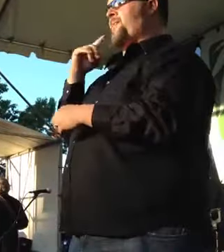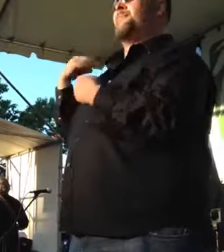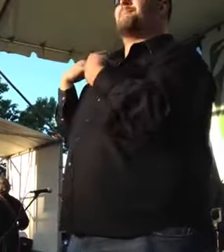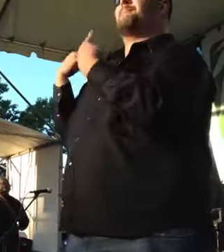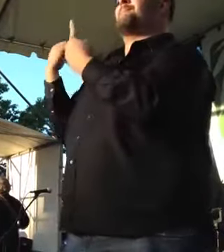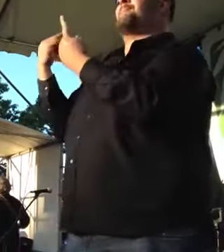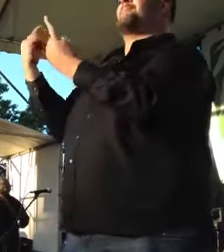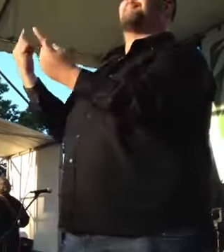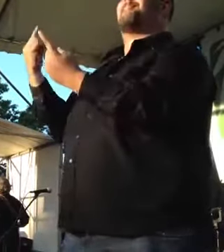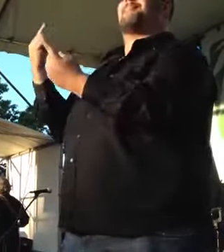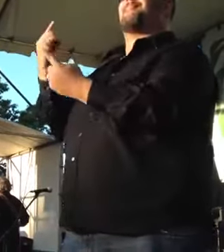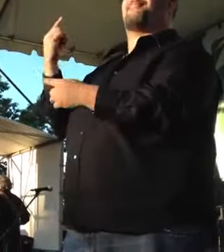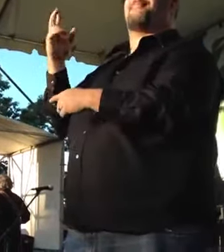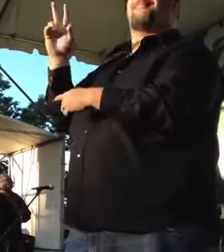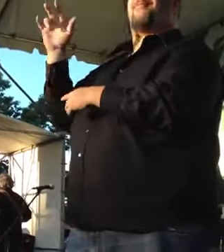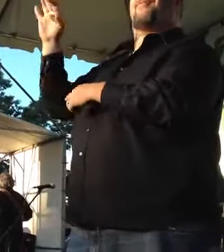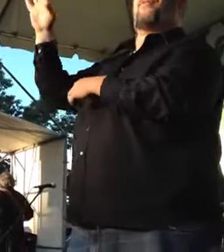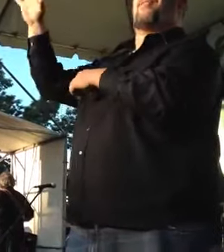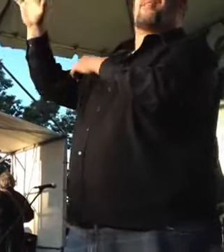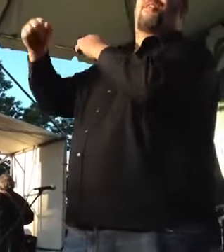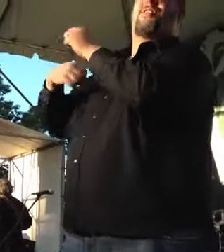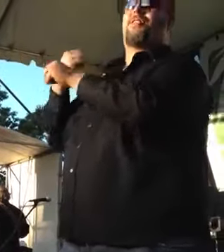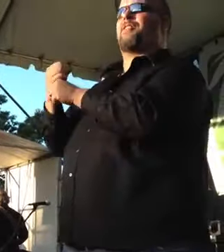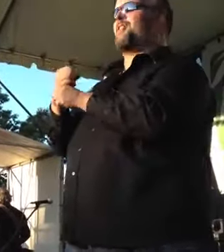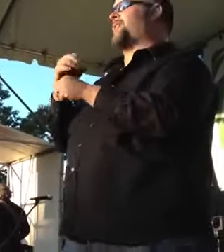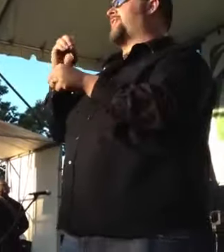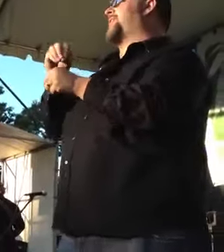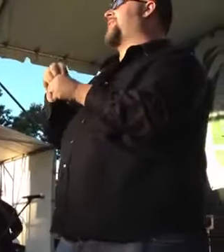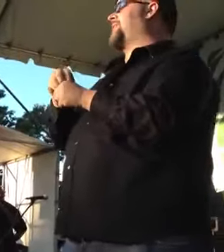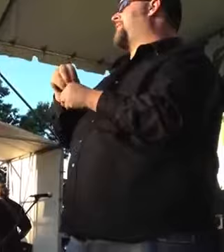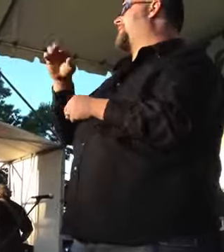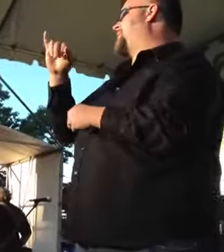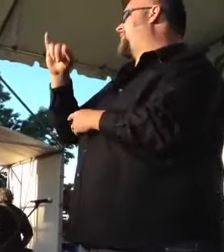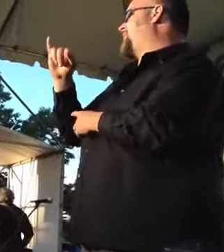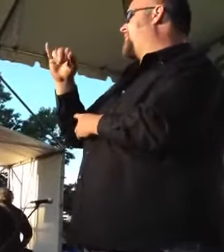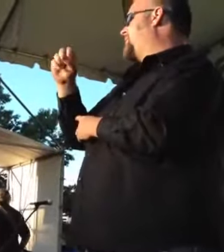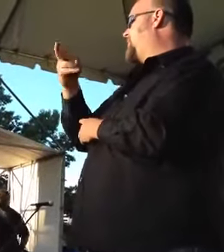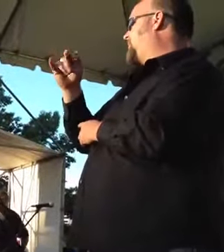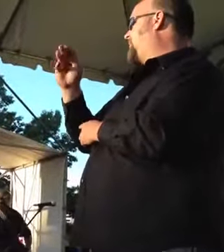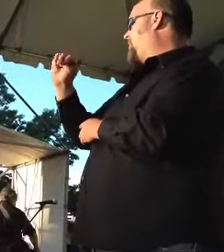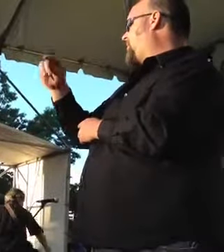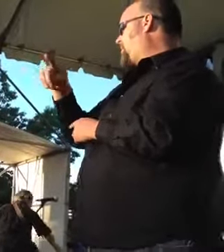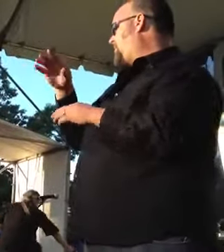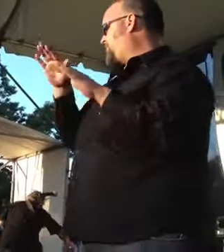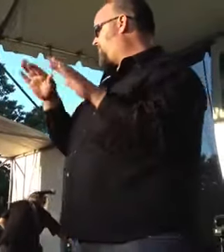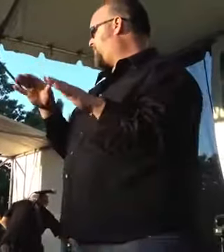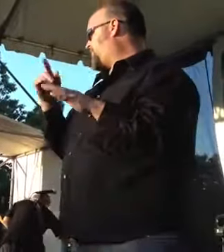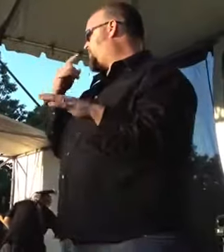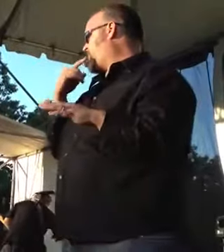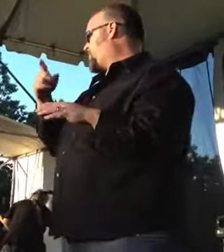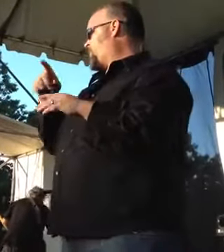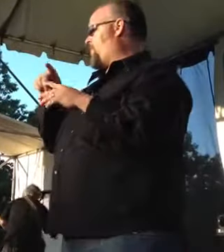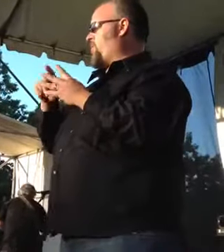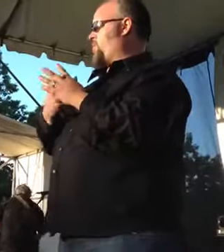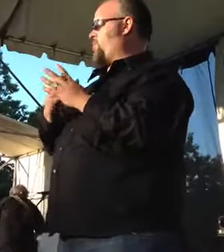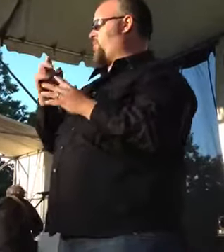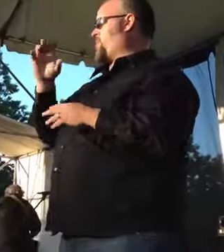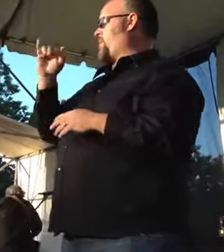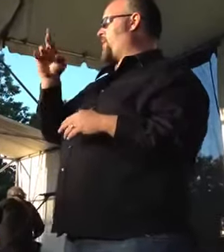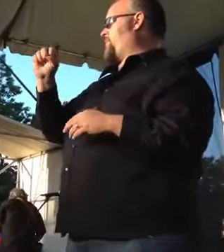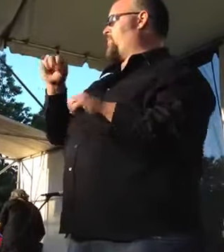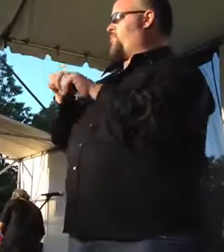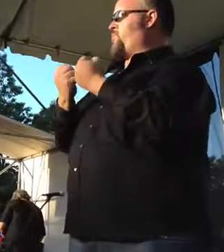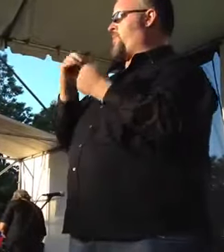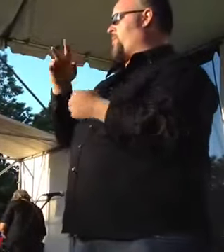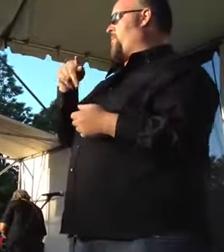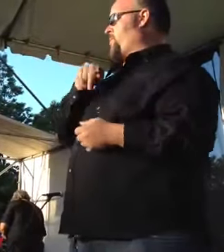the situation for centuries, you know. In the Islamic world, Sufis and dervishes have used cannabis to break down the personality and get